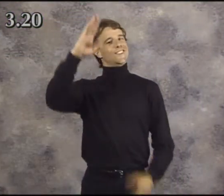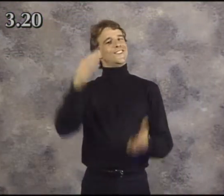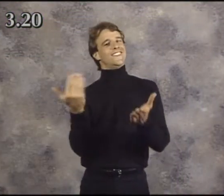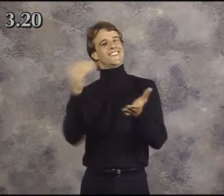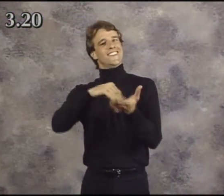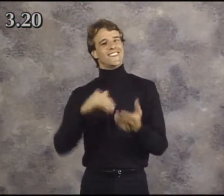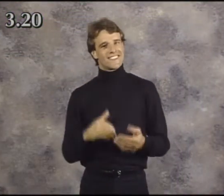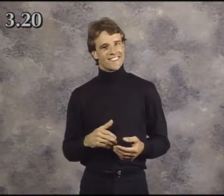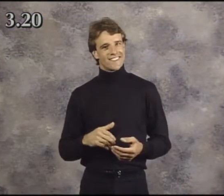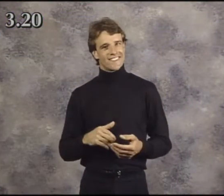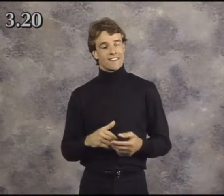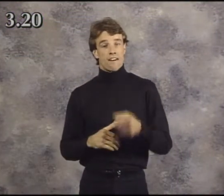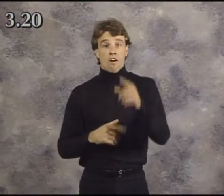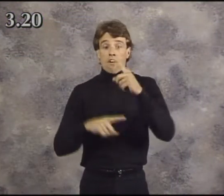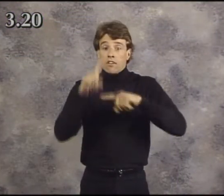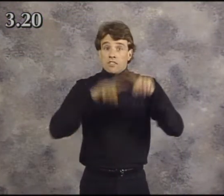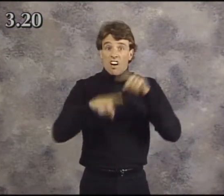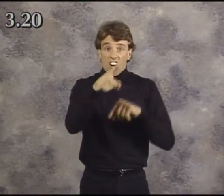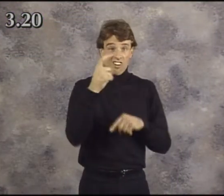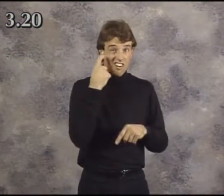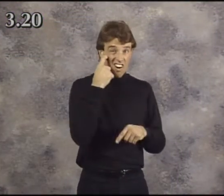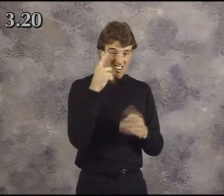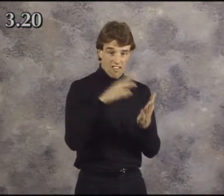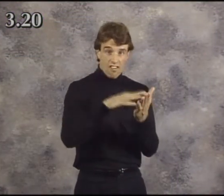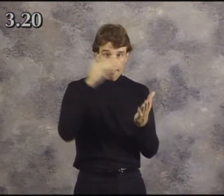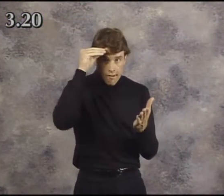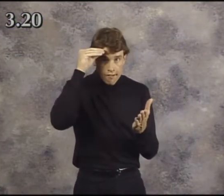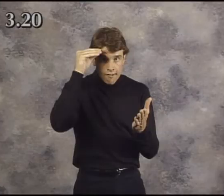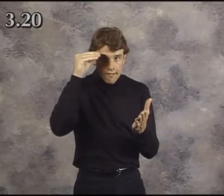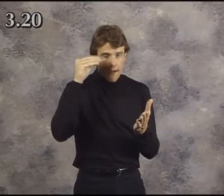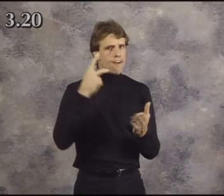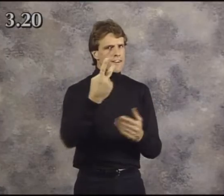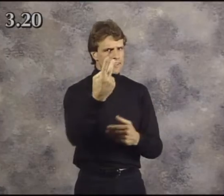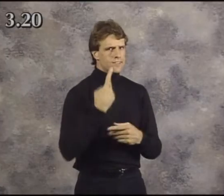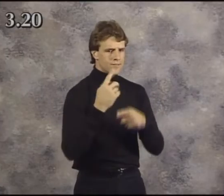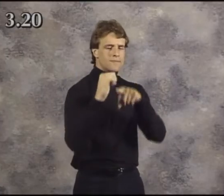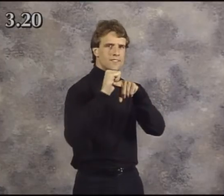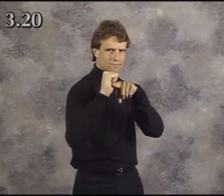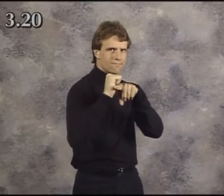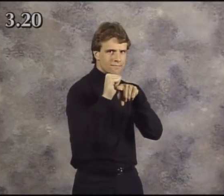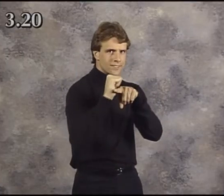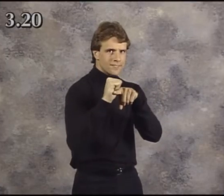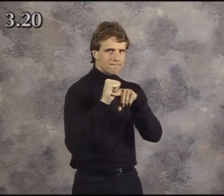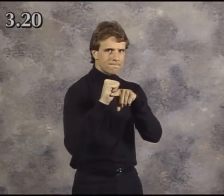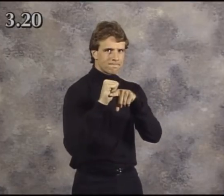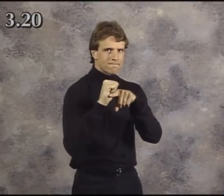Hi again. Let's practice the new signs you've just observed.